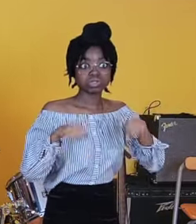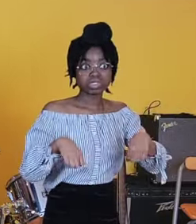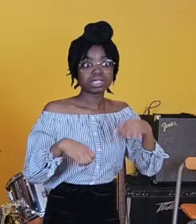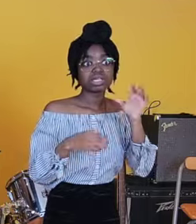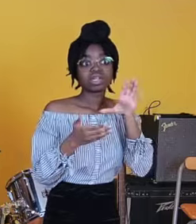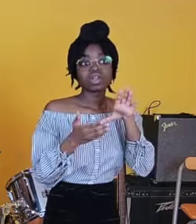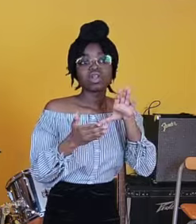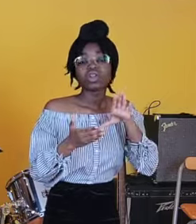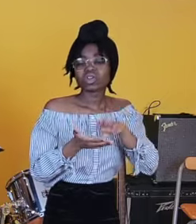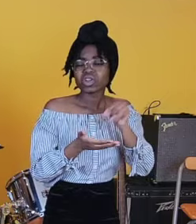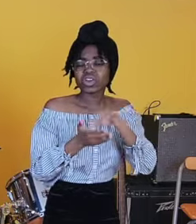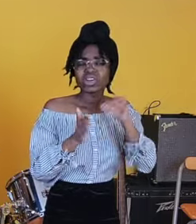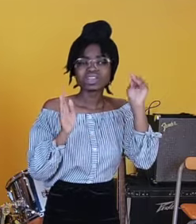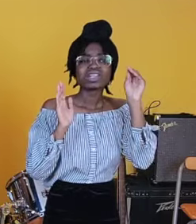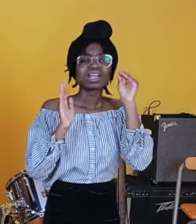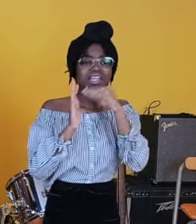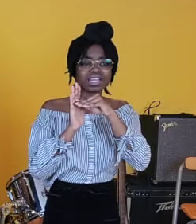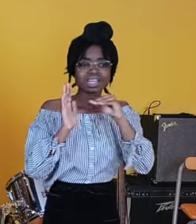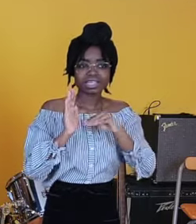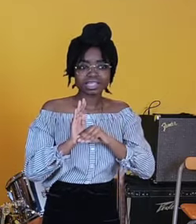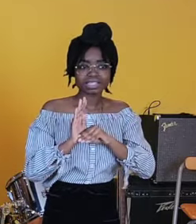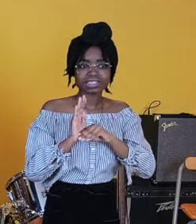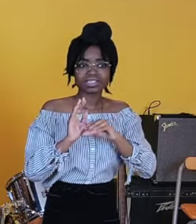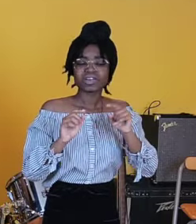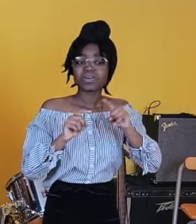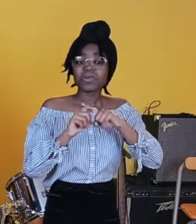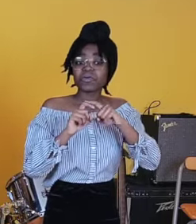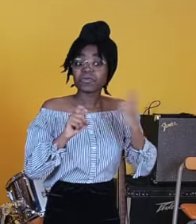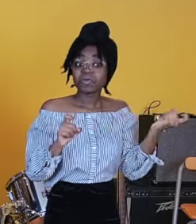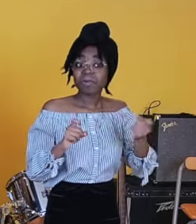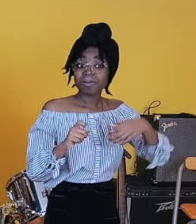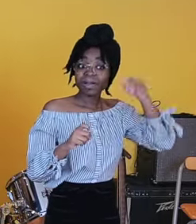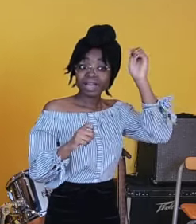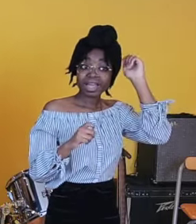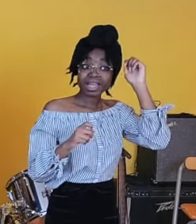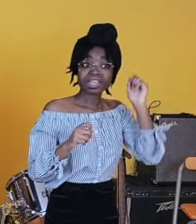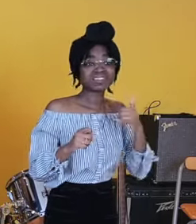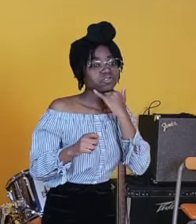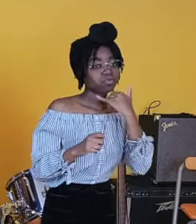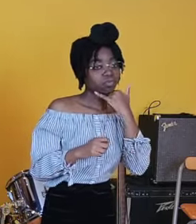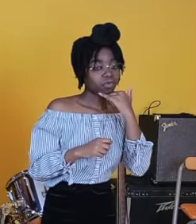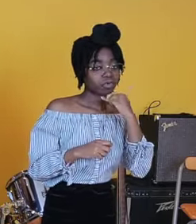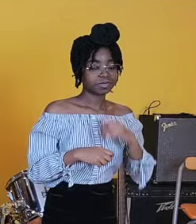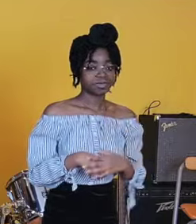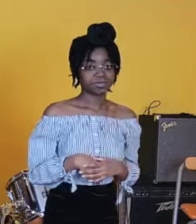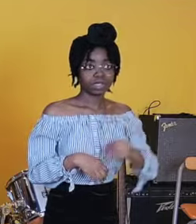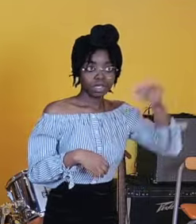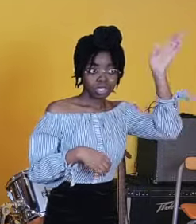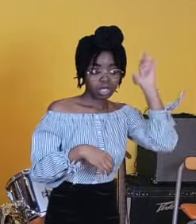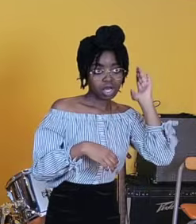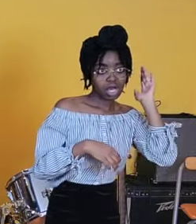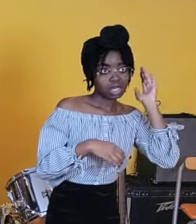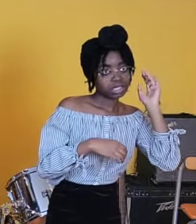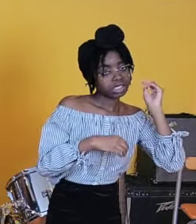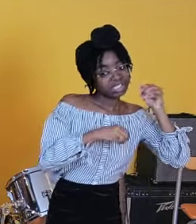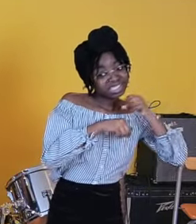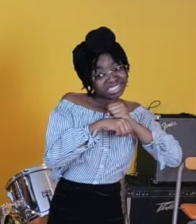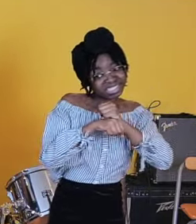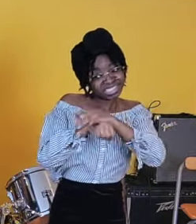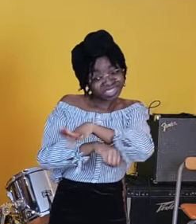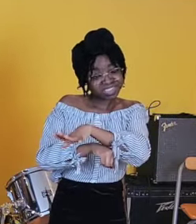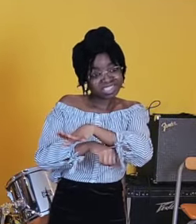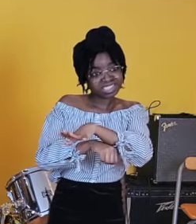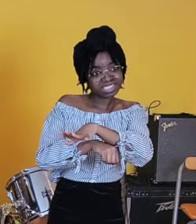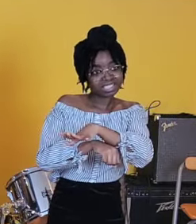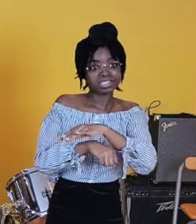right? Look at it. God drove them out. God drove them out of the garden, the garden of God. He